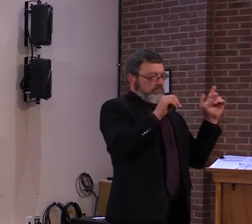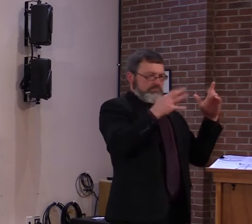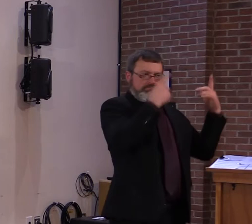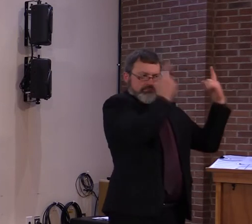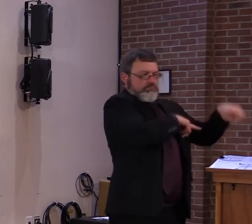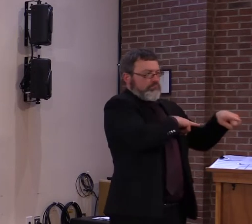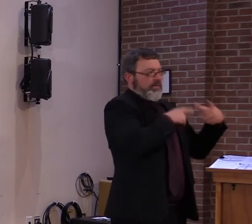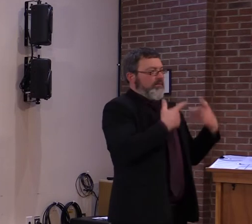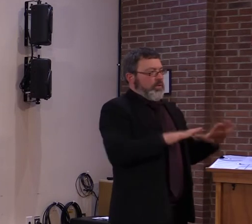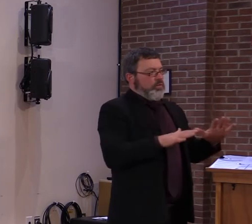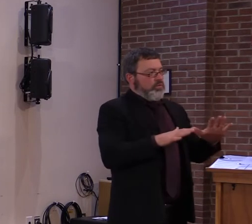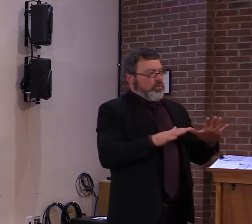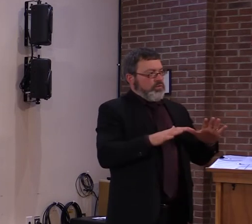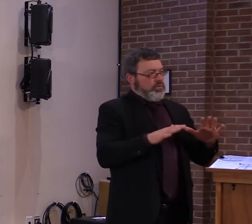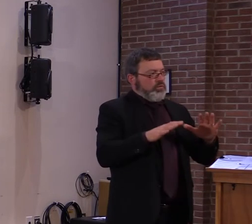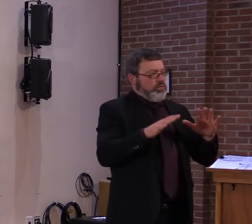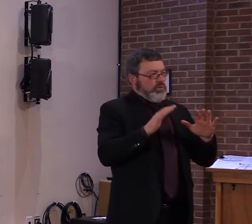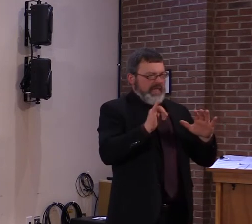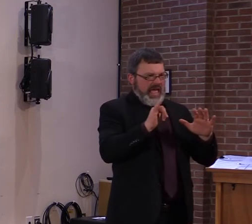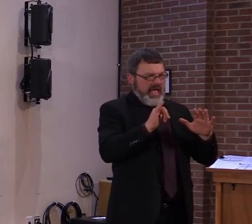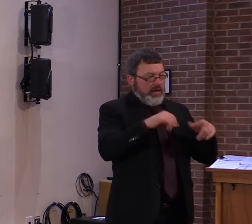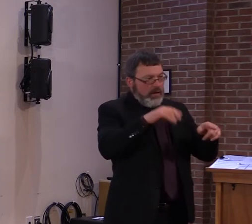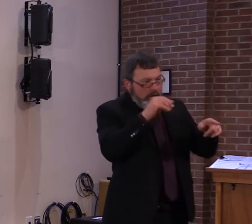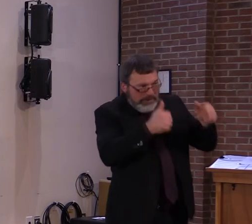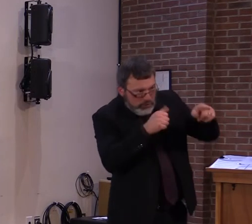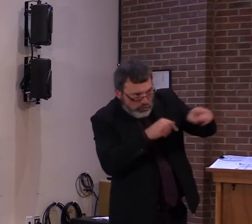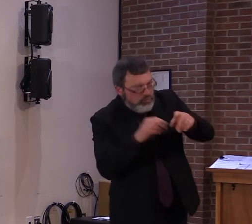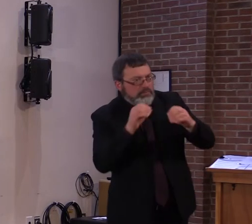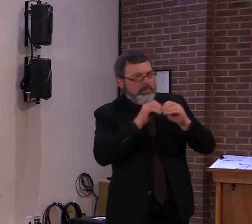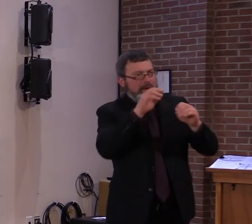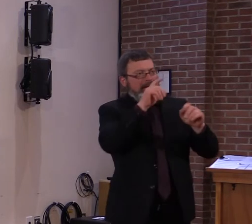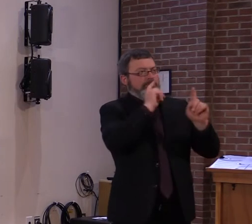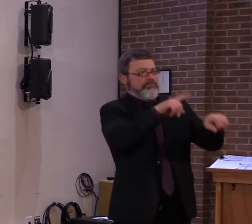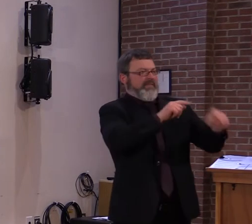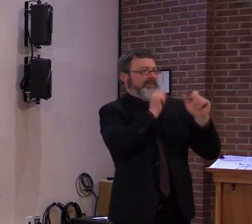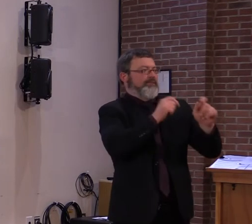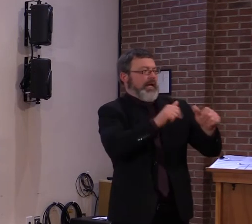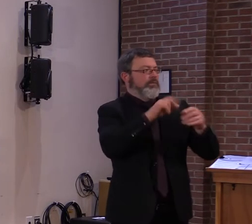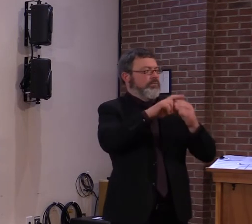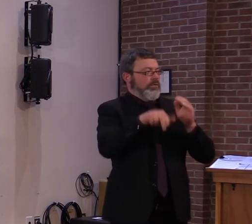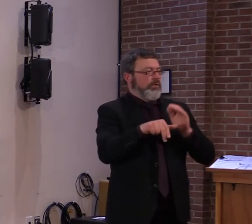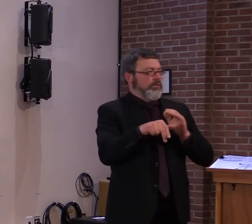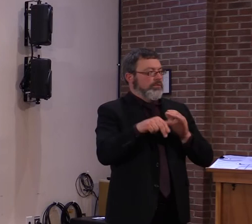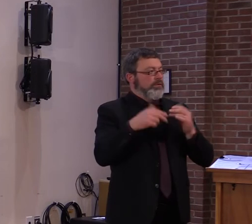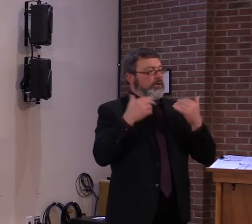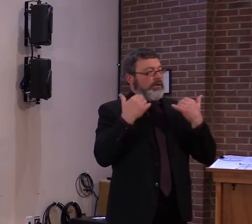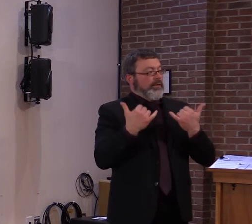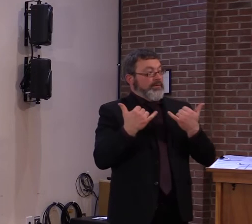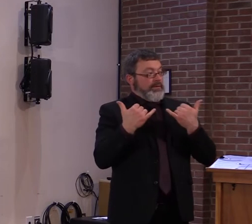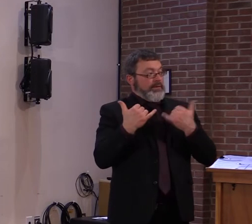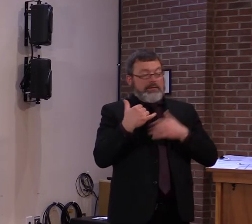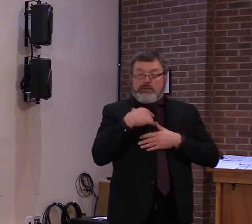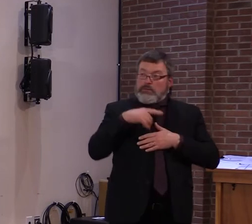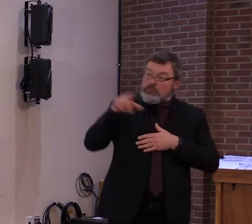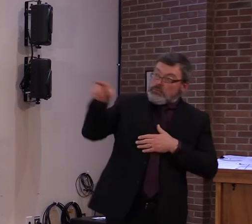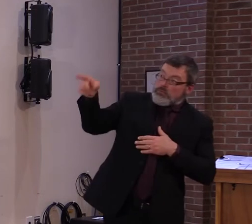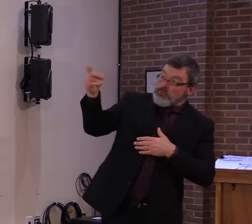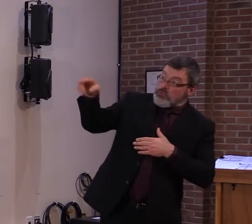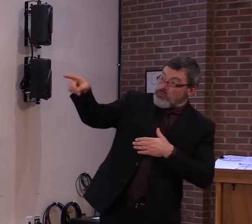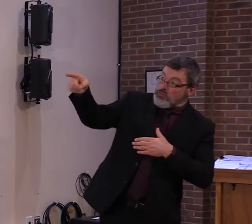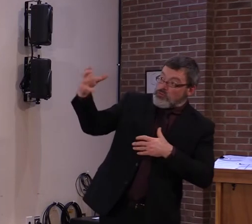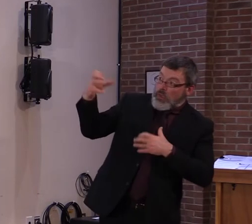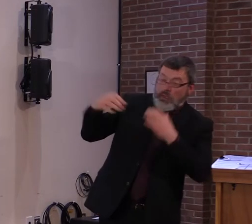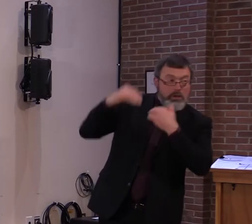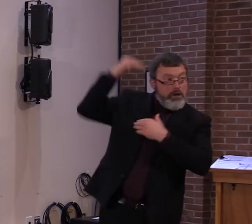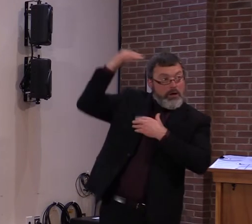different labs that have faster turnarounds, and we will continue. Dr. Levine, do you have anything to add on sort of